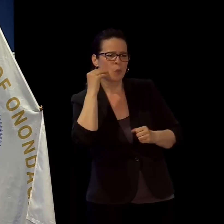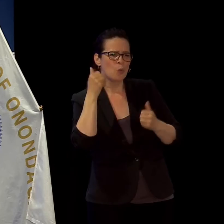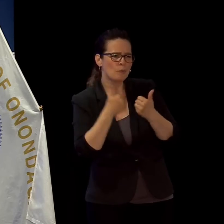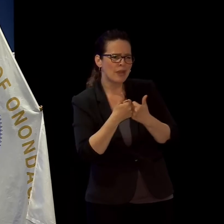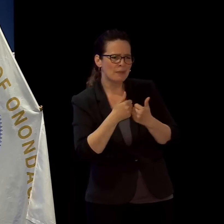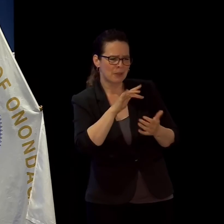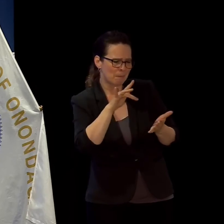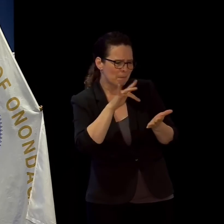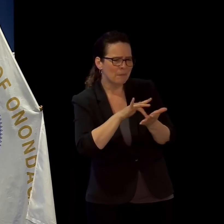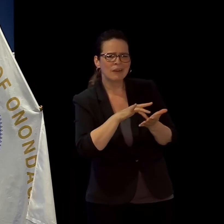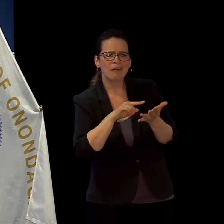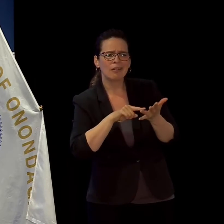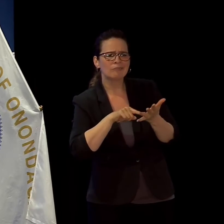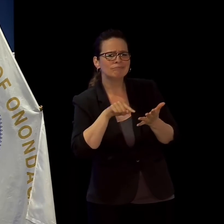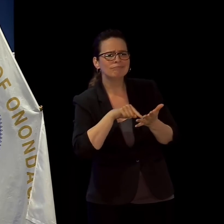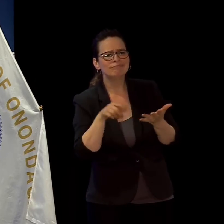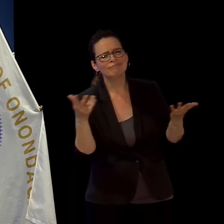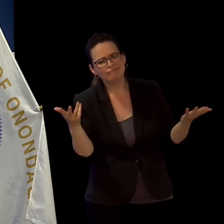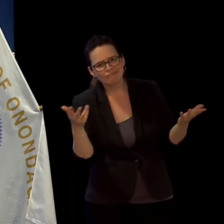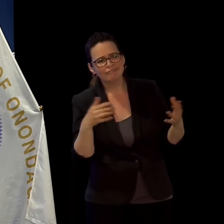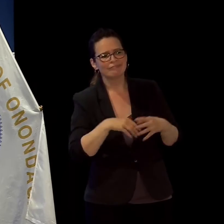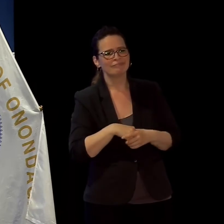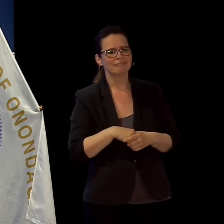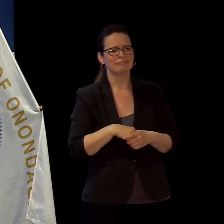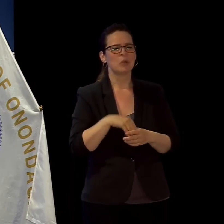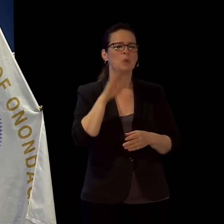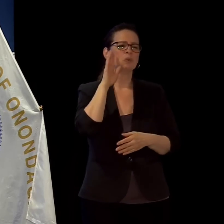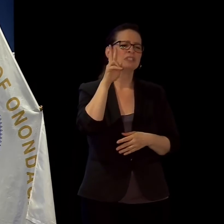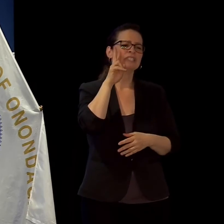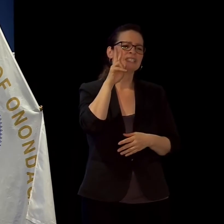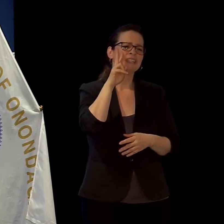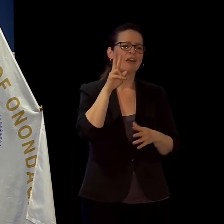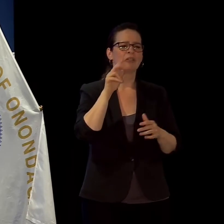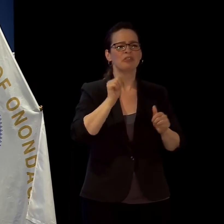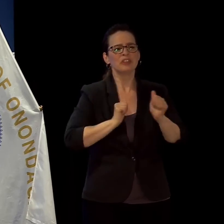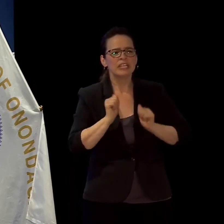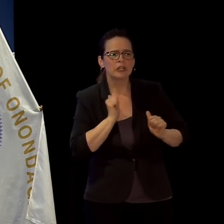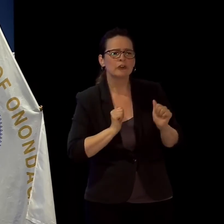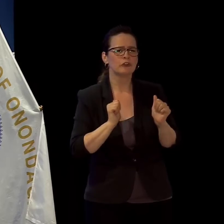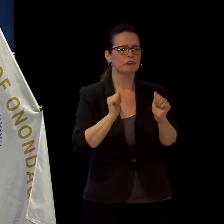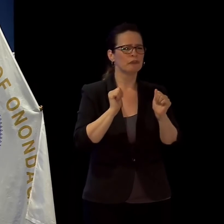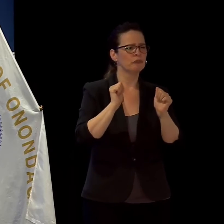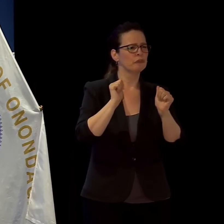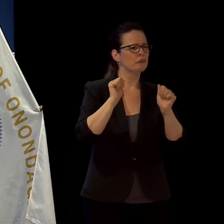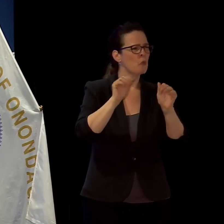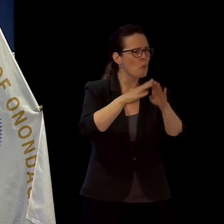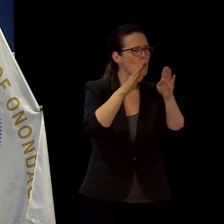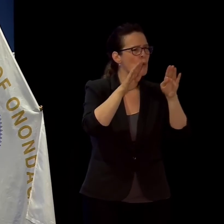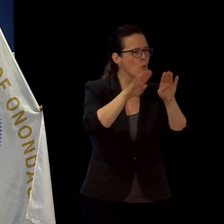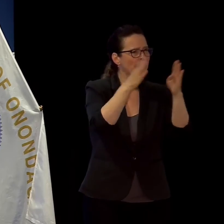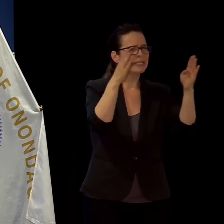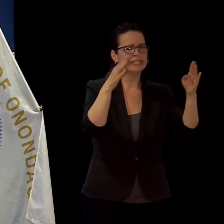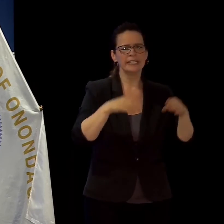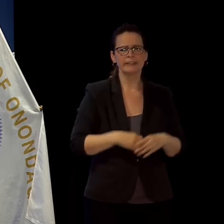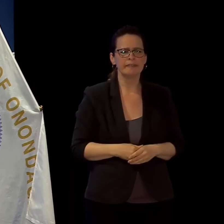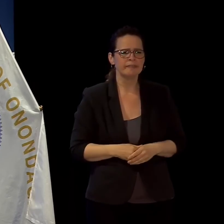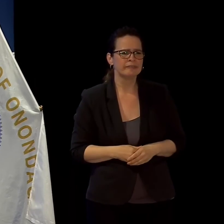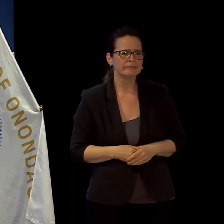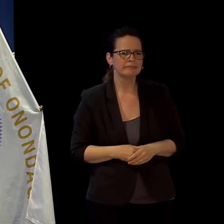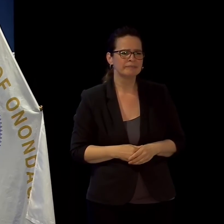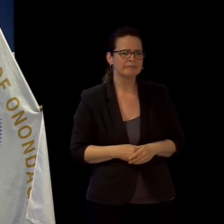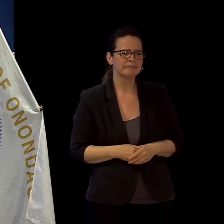see things start to pick up at theaters locally and whatnot. So hopefully we'll get things rolling